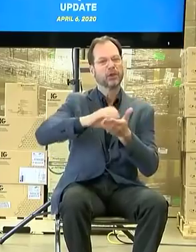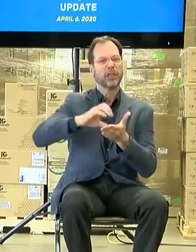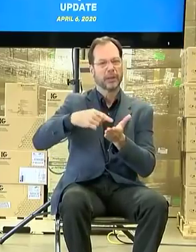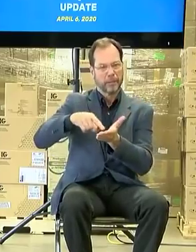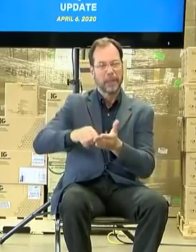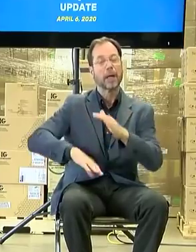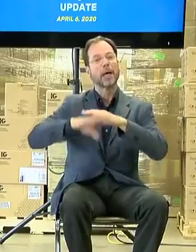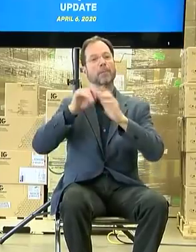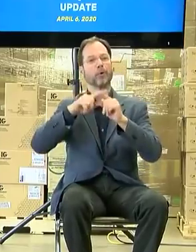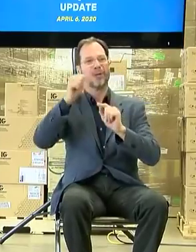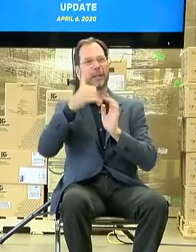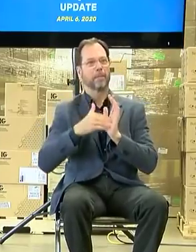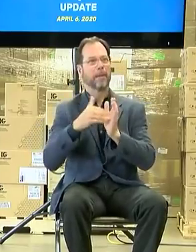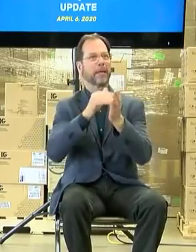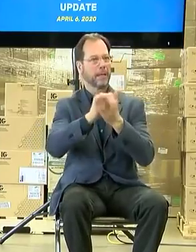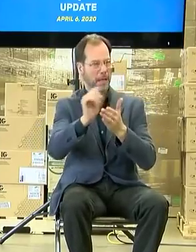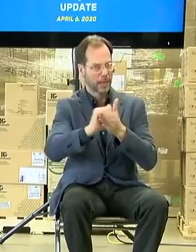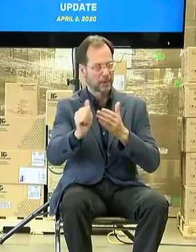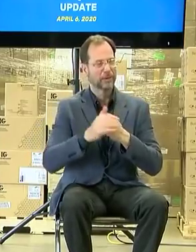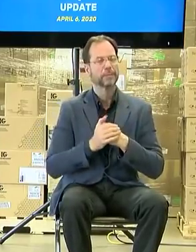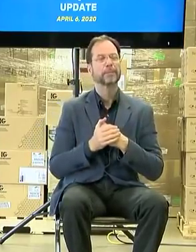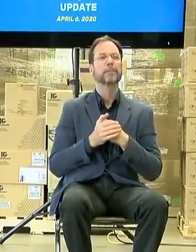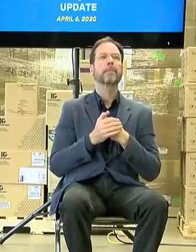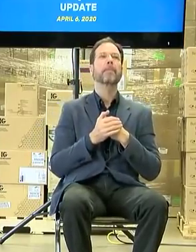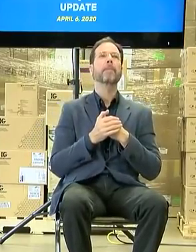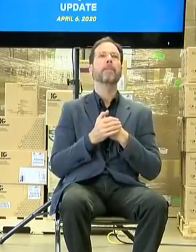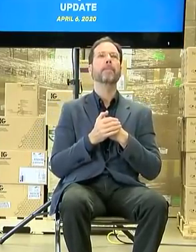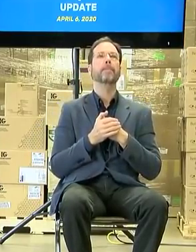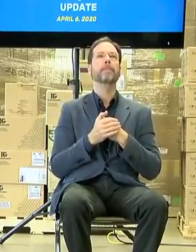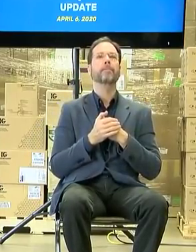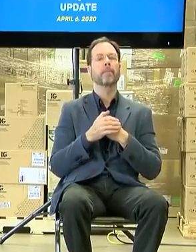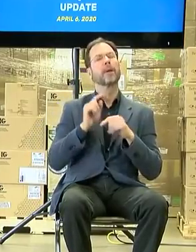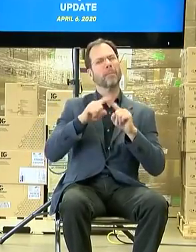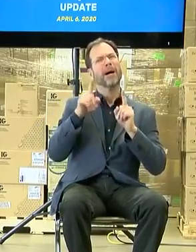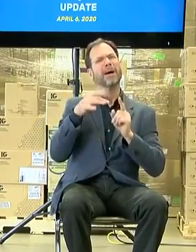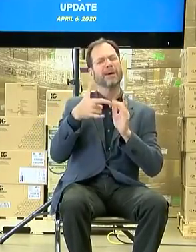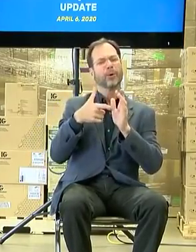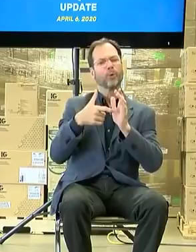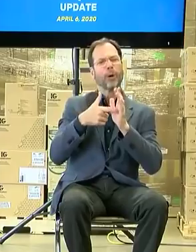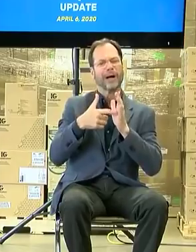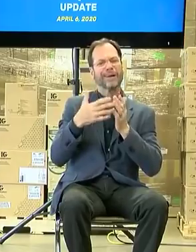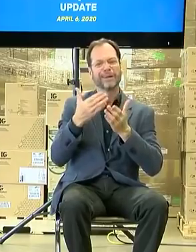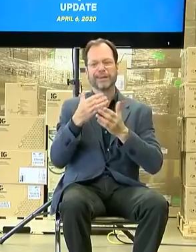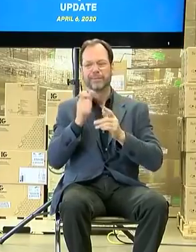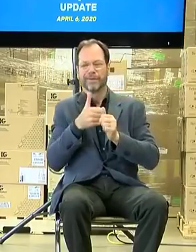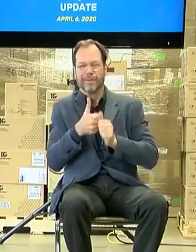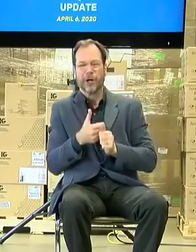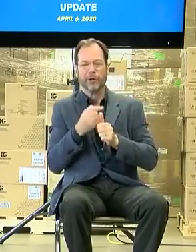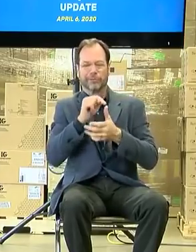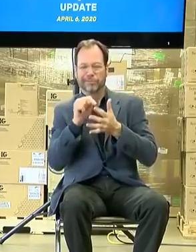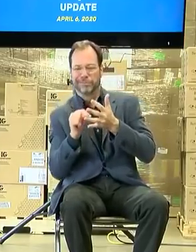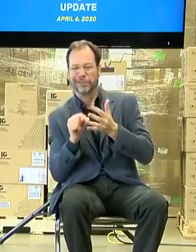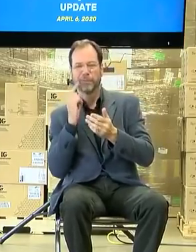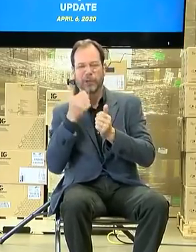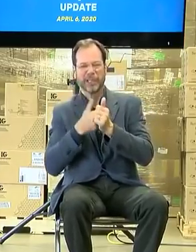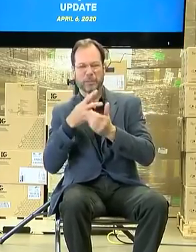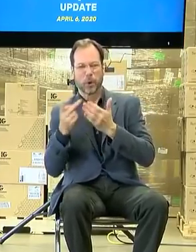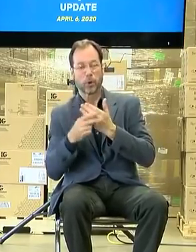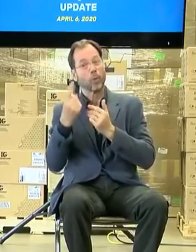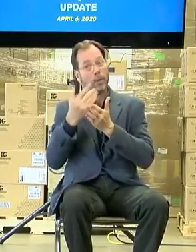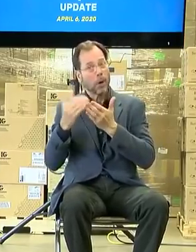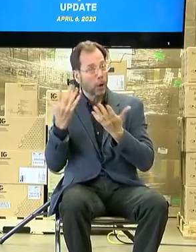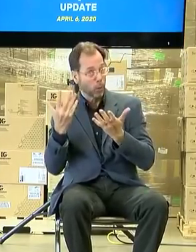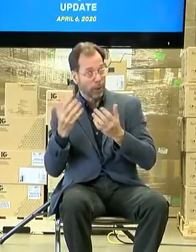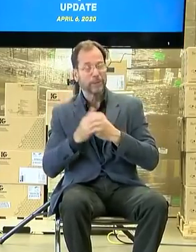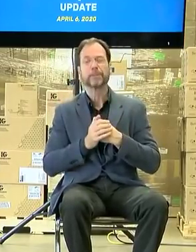million. There are certain qualifying specifics about each of those loan programs. One of the aspects about